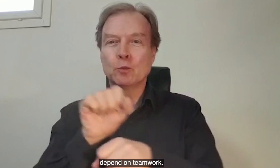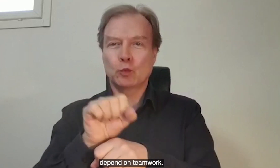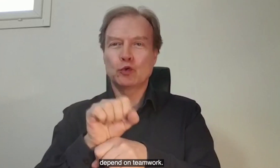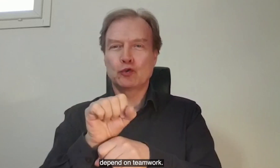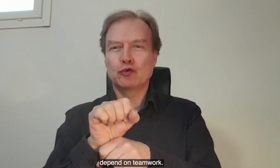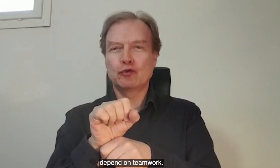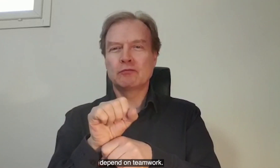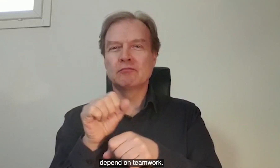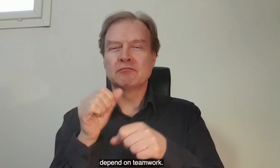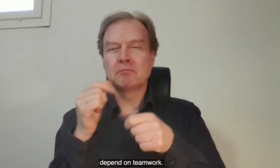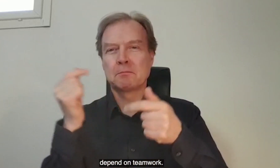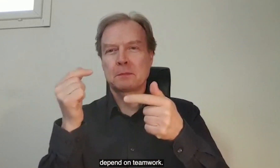that.